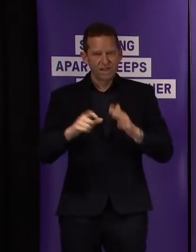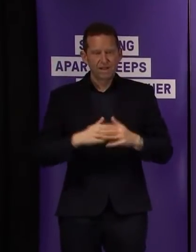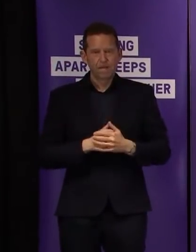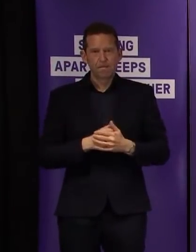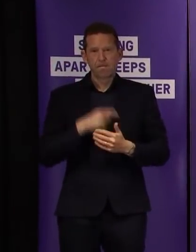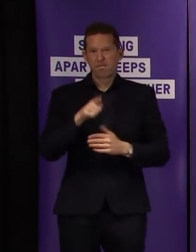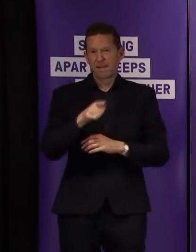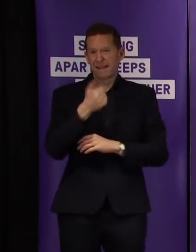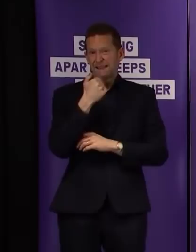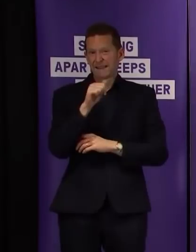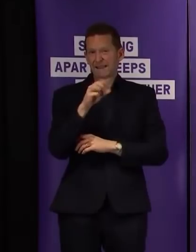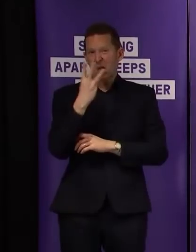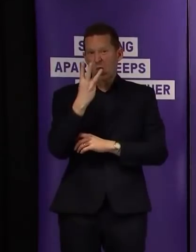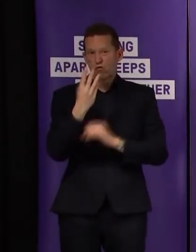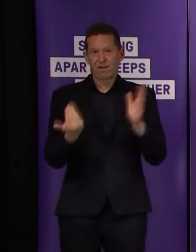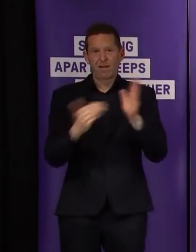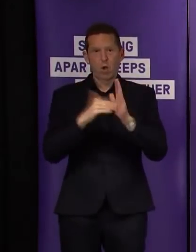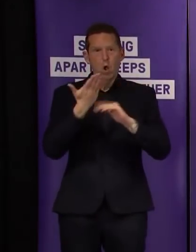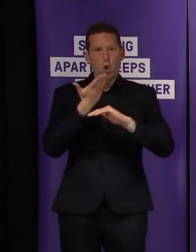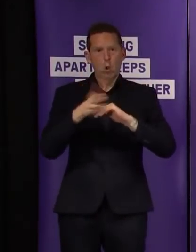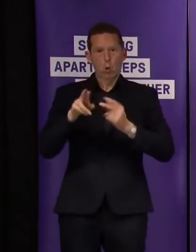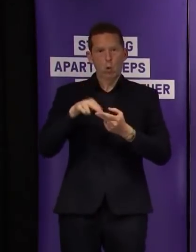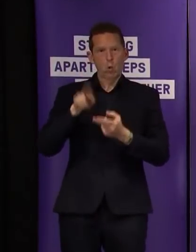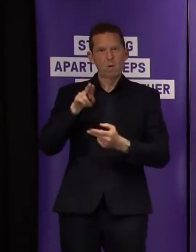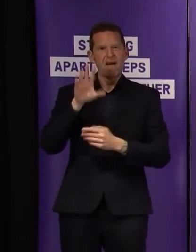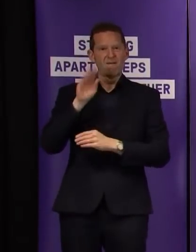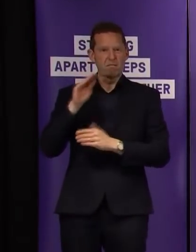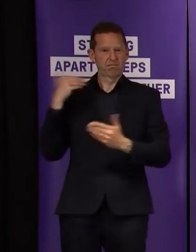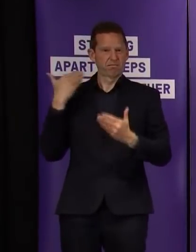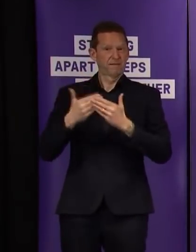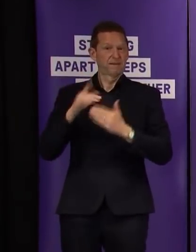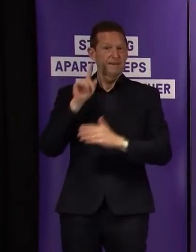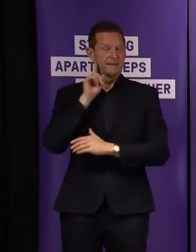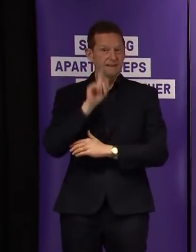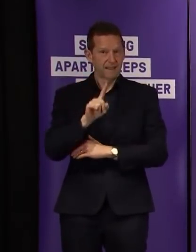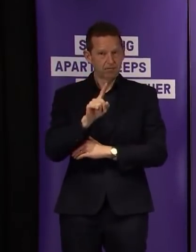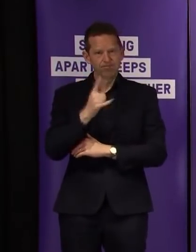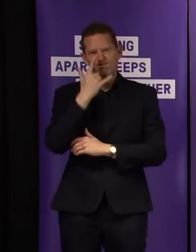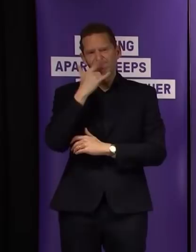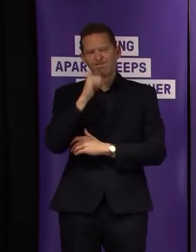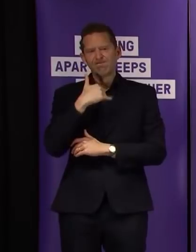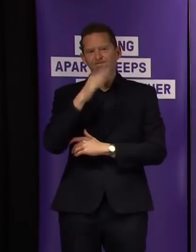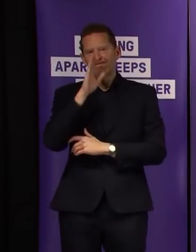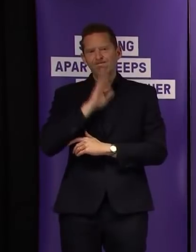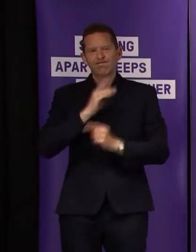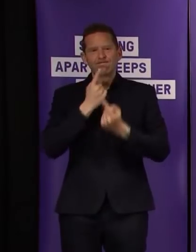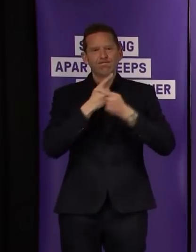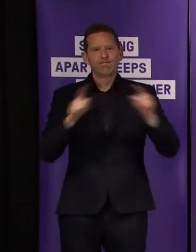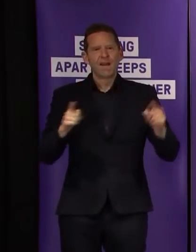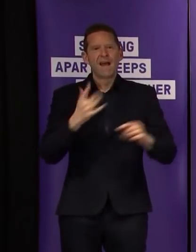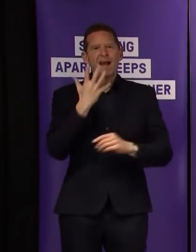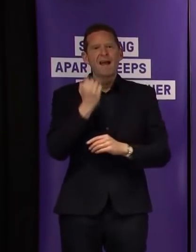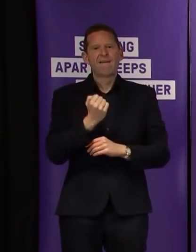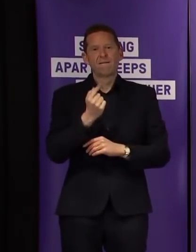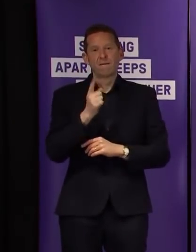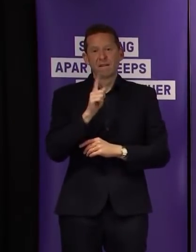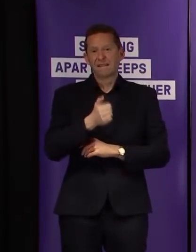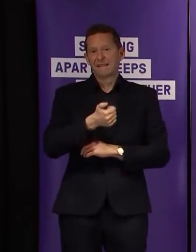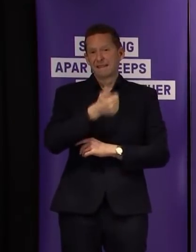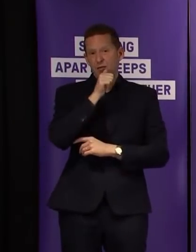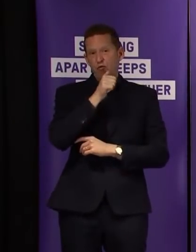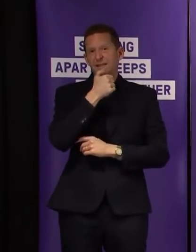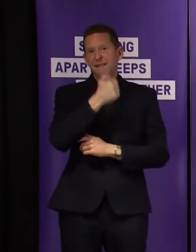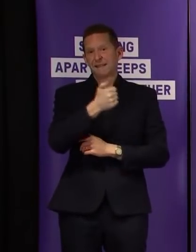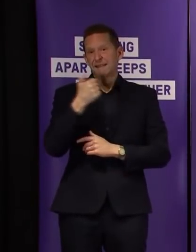is 63 new cases since my update yesterday. I'm sad to have to report that there have now been